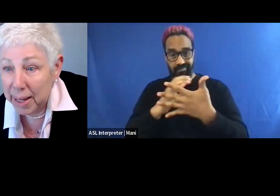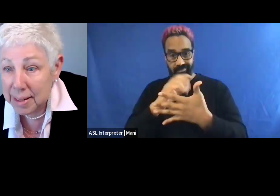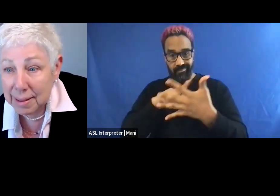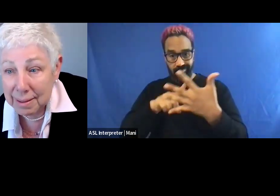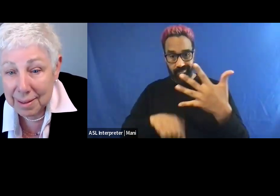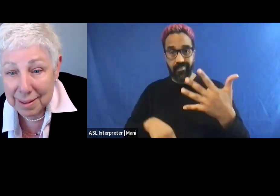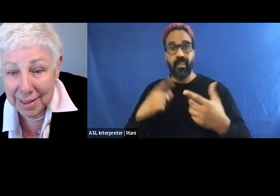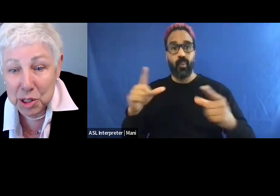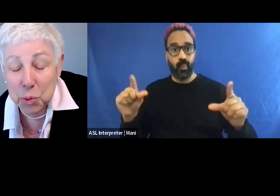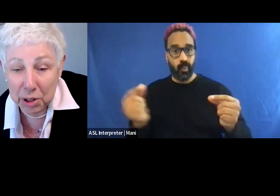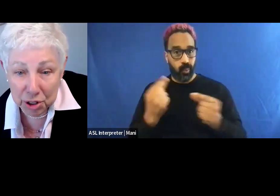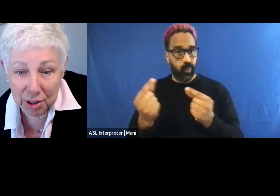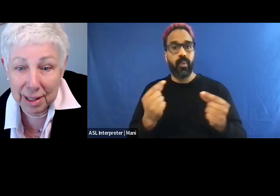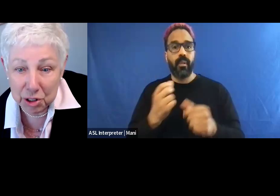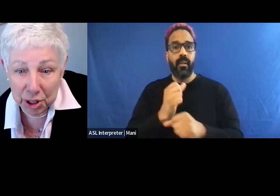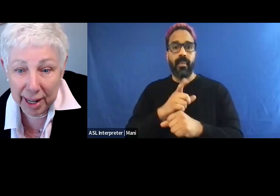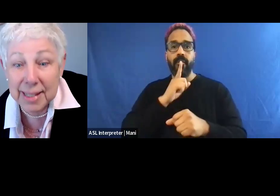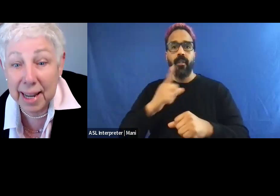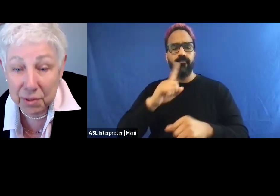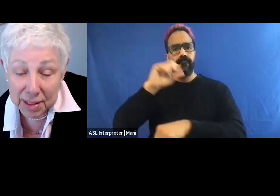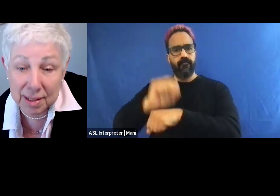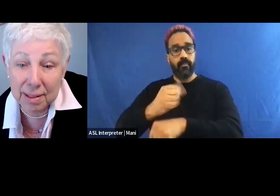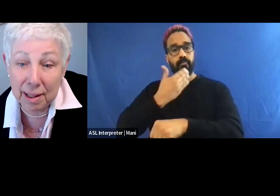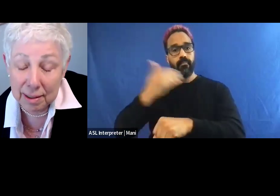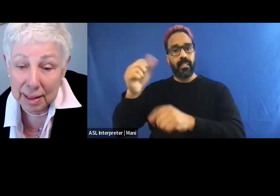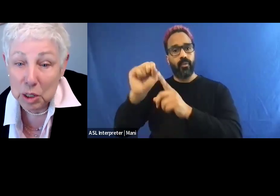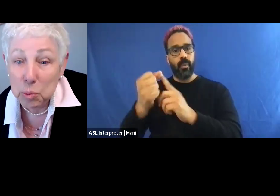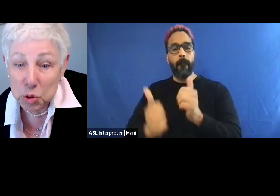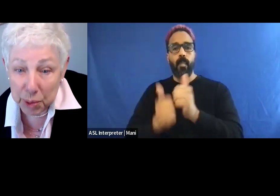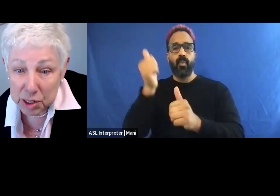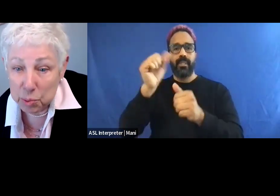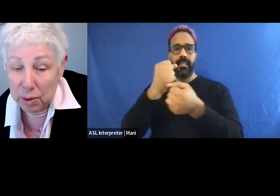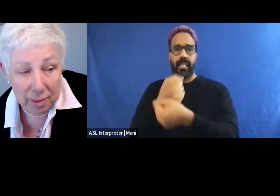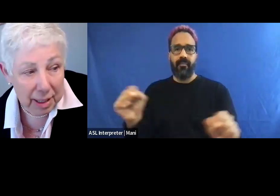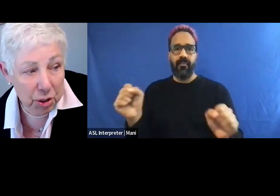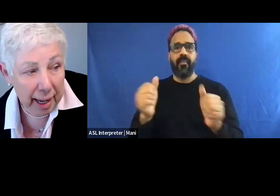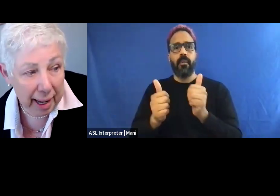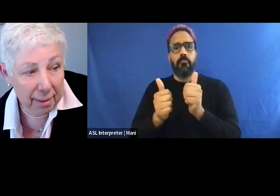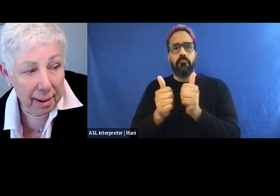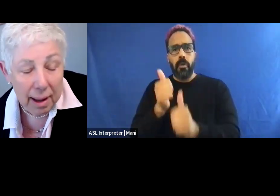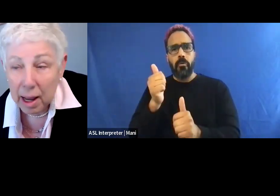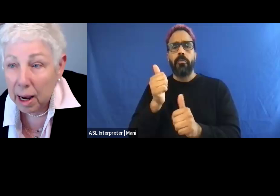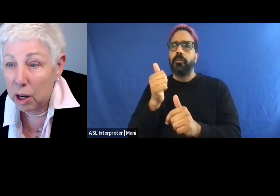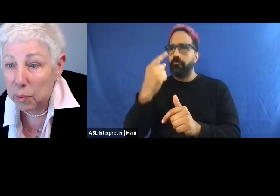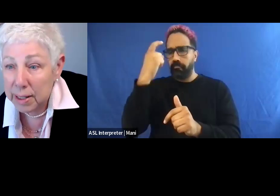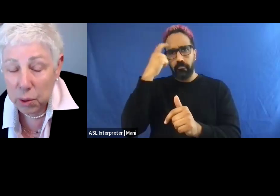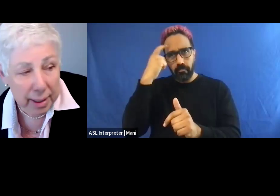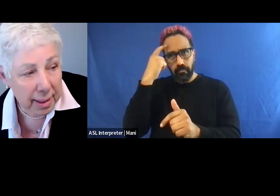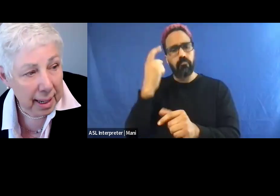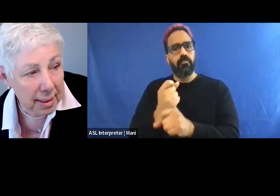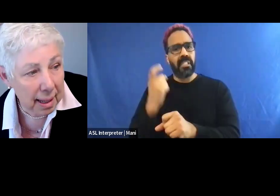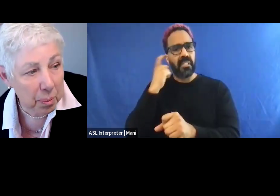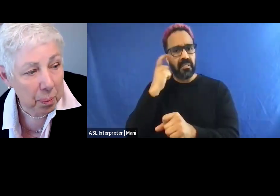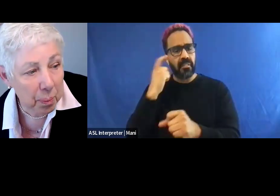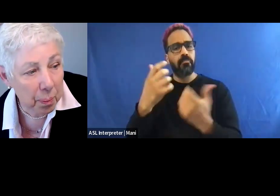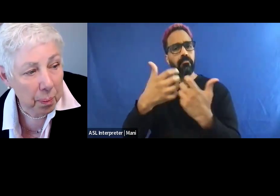have the best situation that you can, the safest, the most reasonable that you can. Let's go ahead to